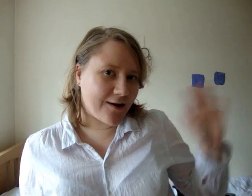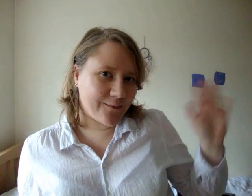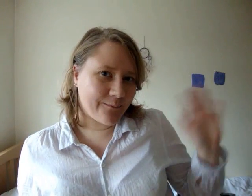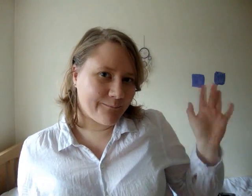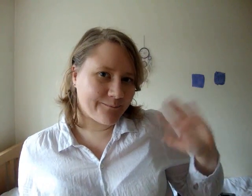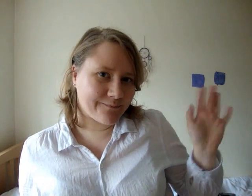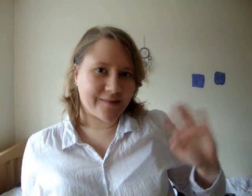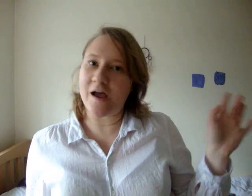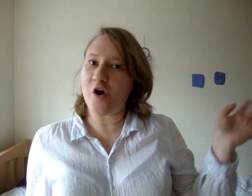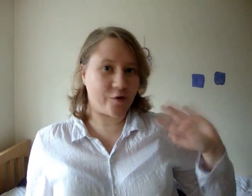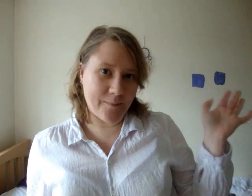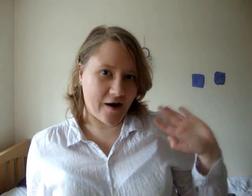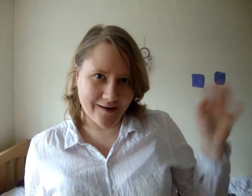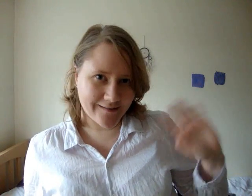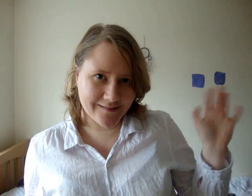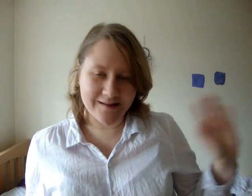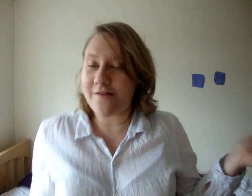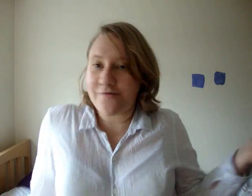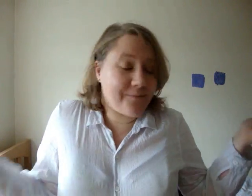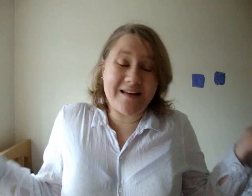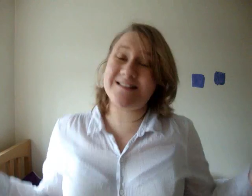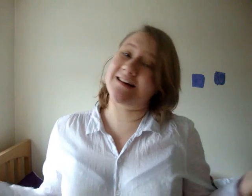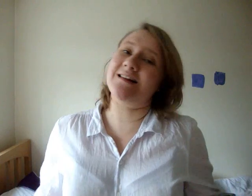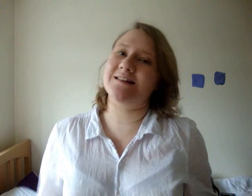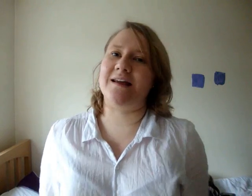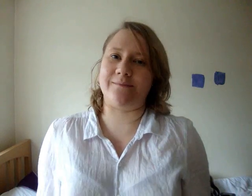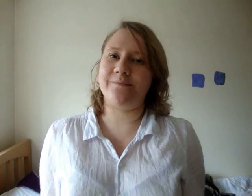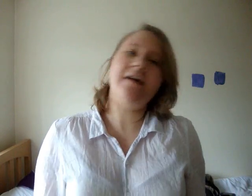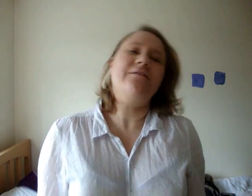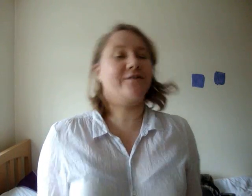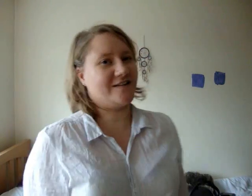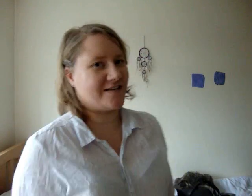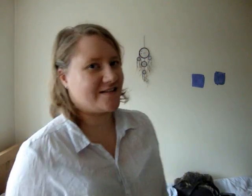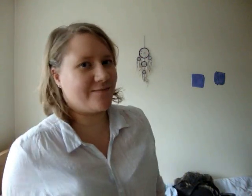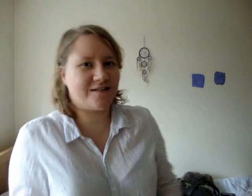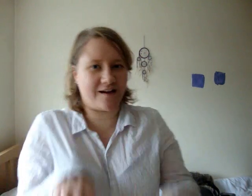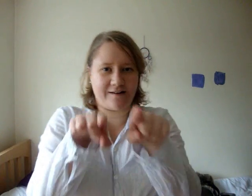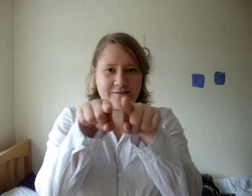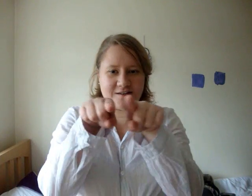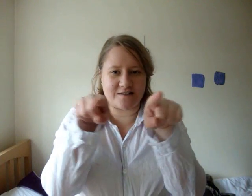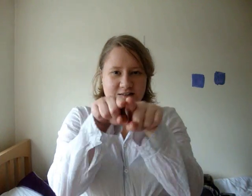hello, goodbye. They're basically the same. If you want to say same in sign language, it's